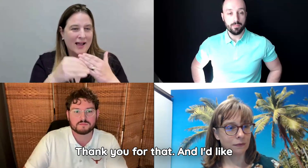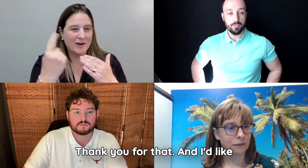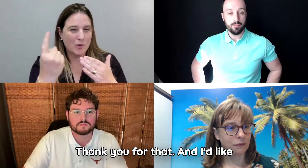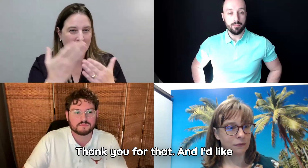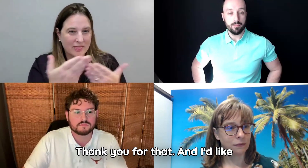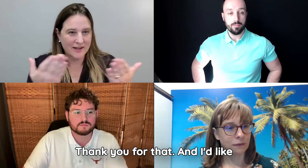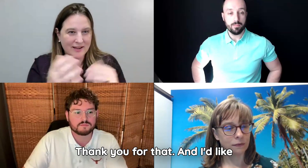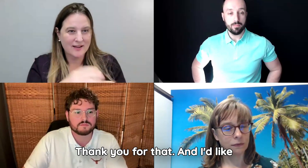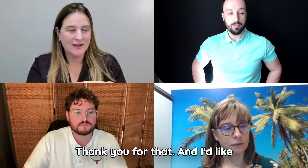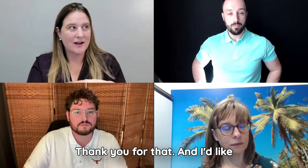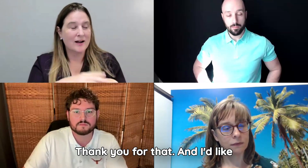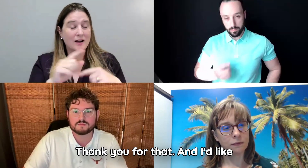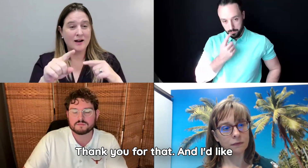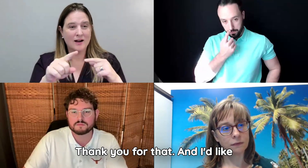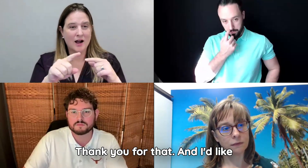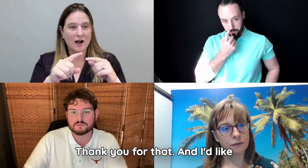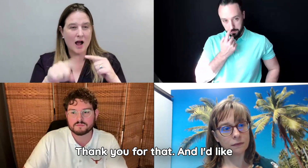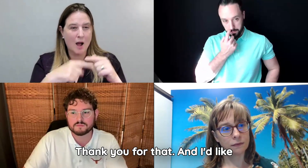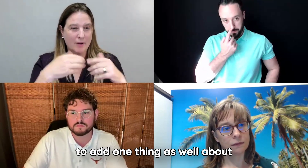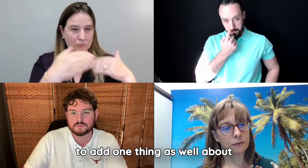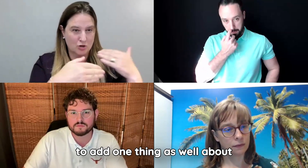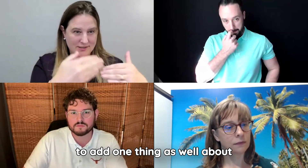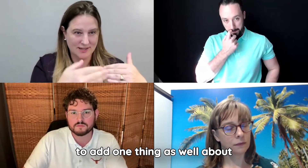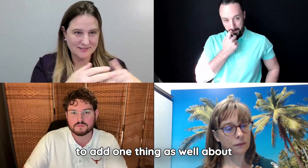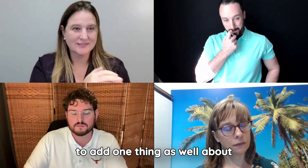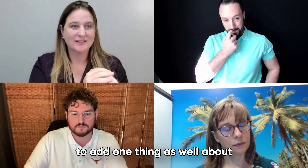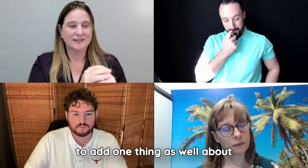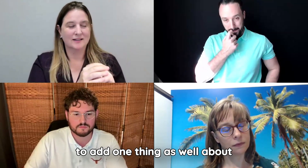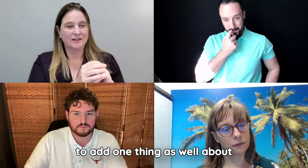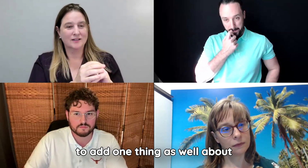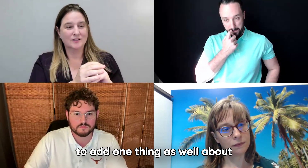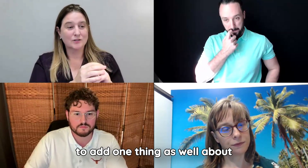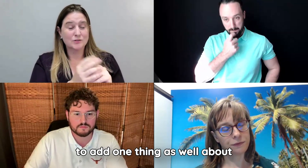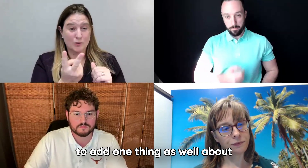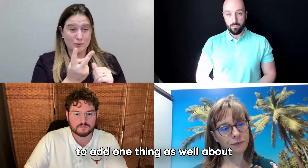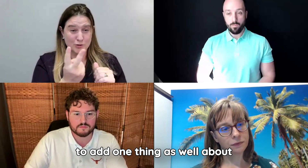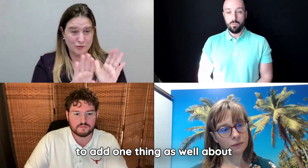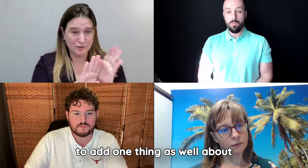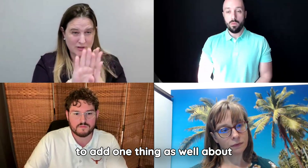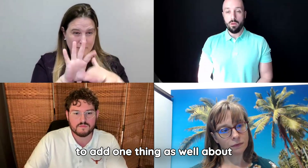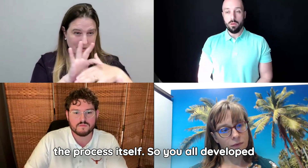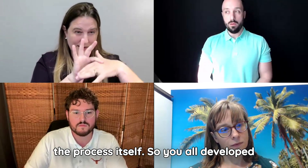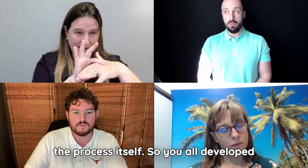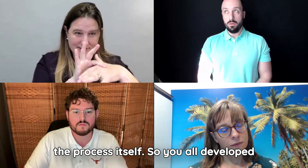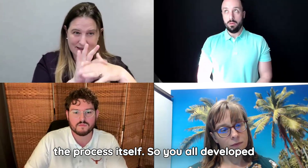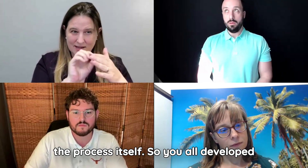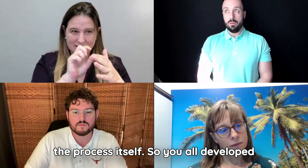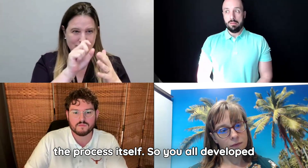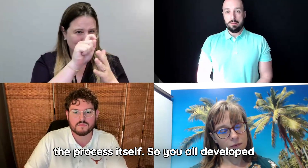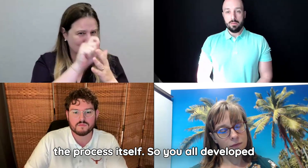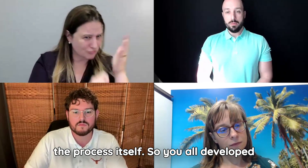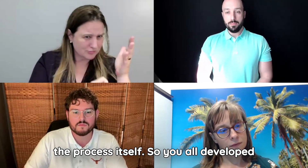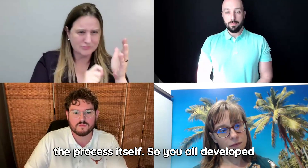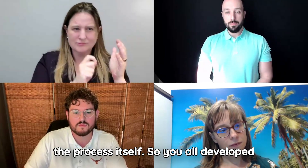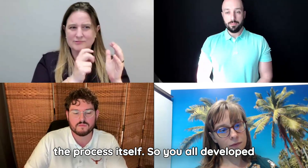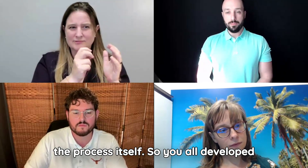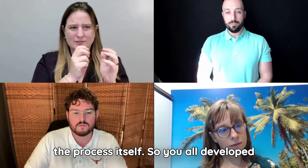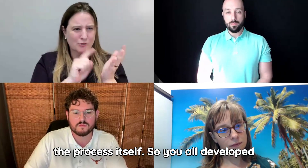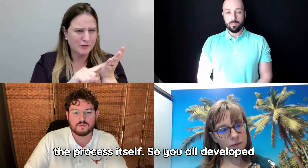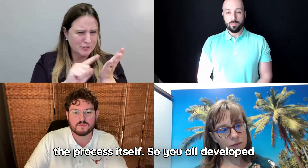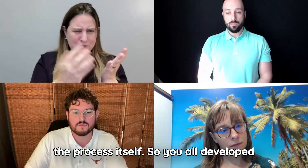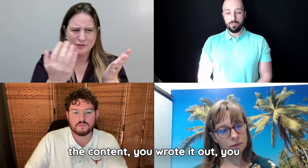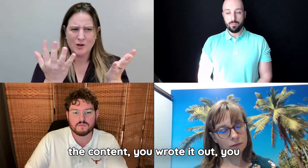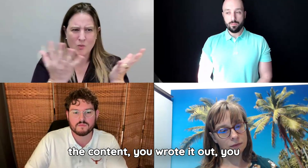Thank you for that. And I'd like to add one thing as well about the process itself. So you all developed